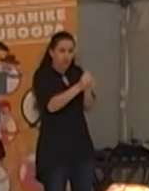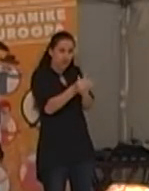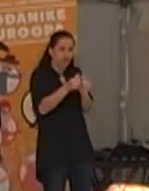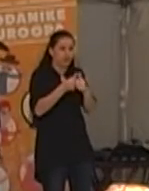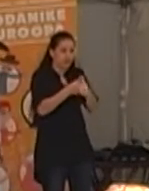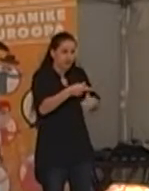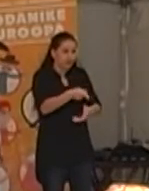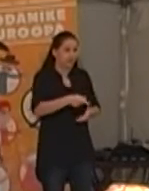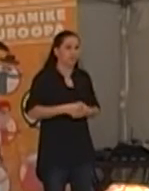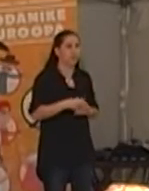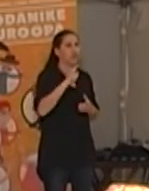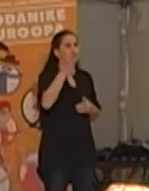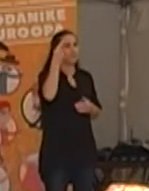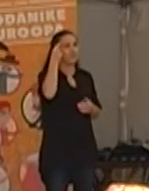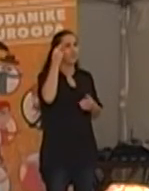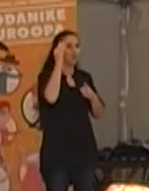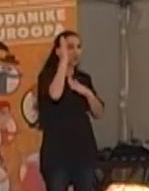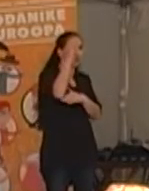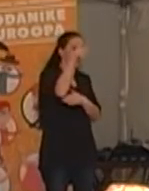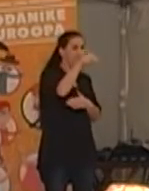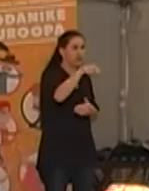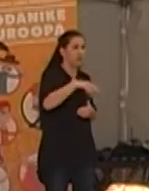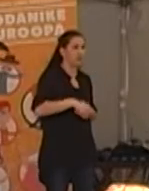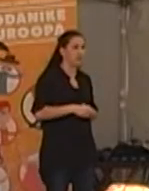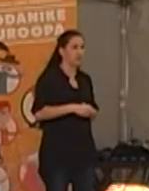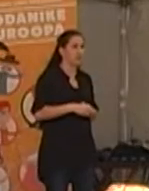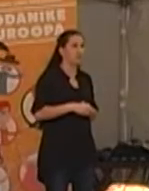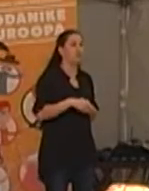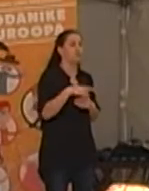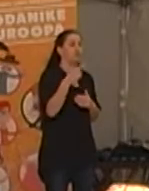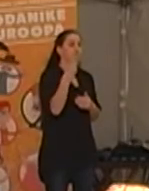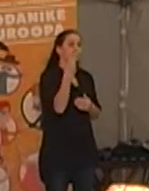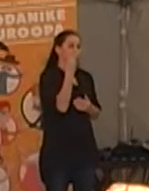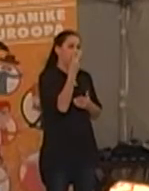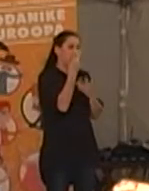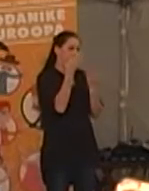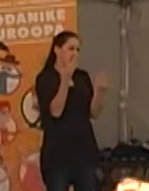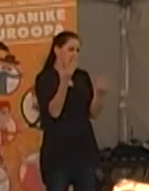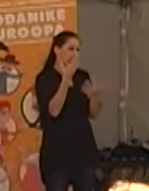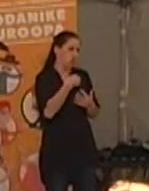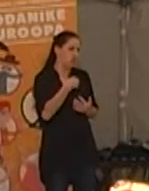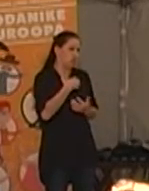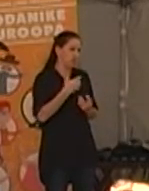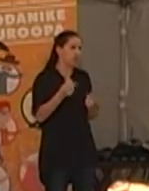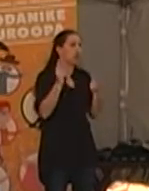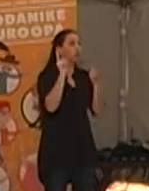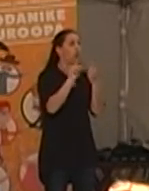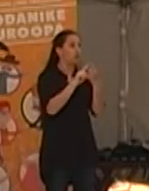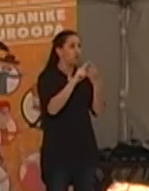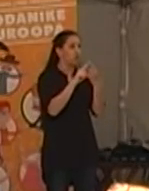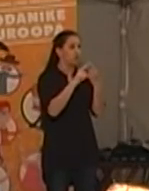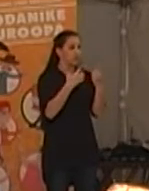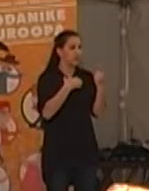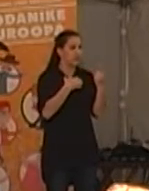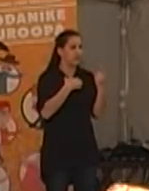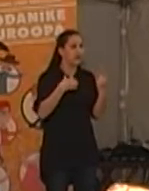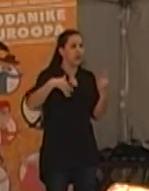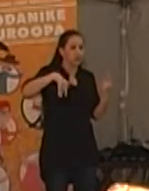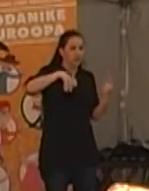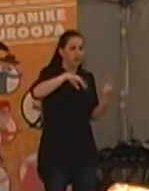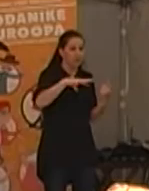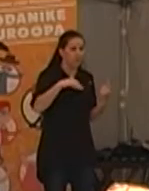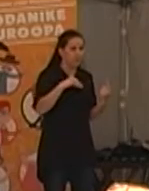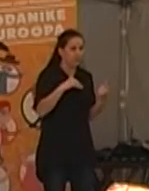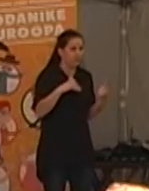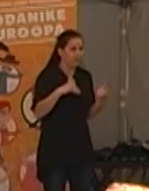considering the future, there are two things that are important. One is, what do we mean? And